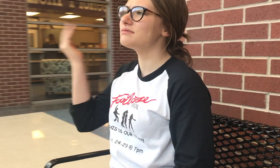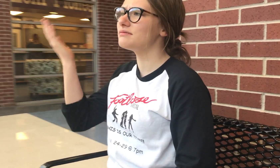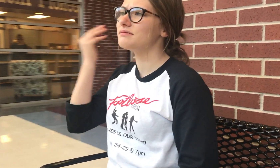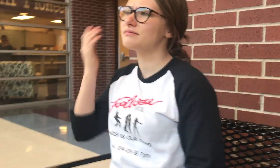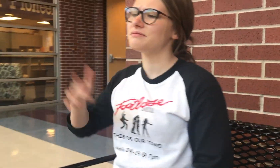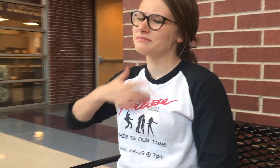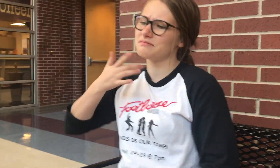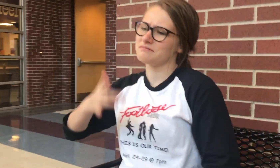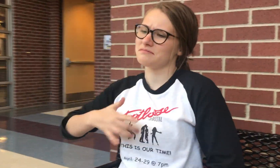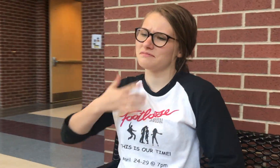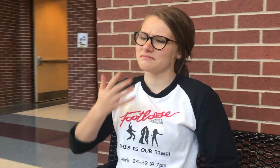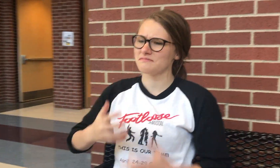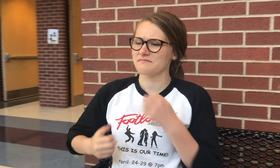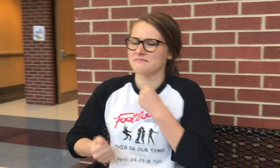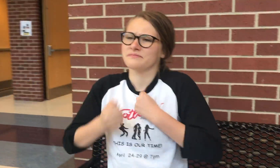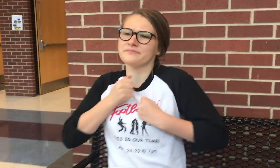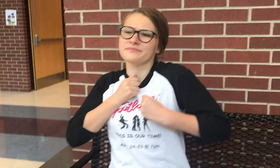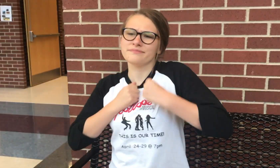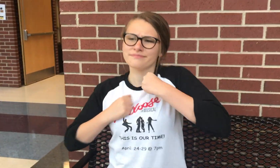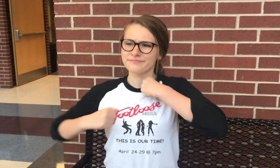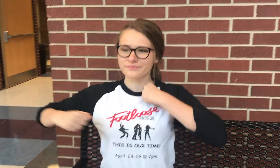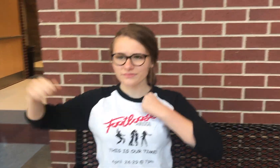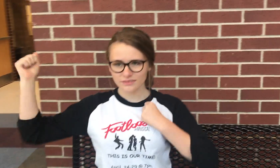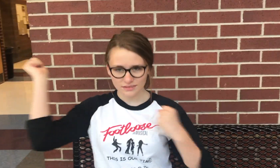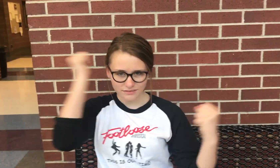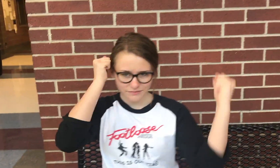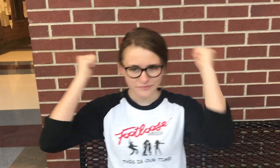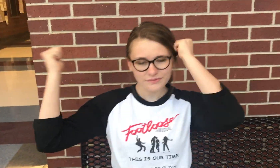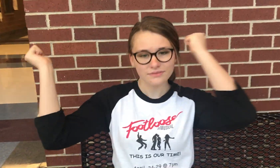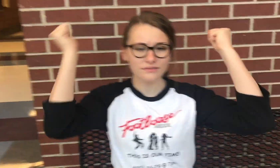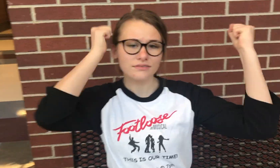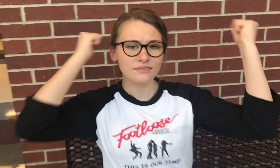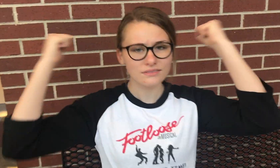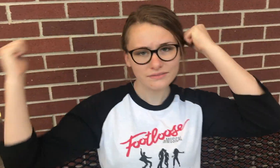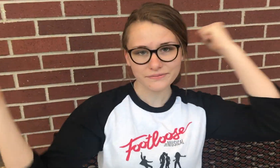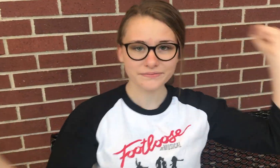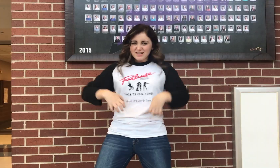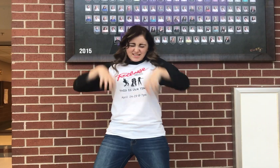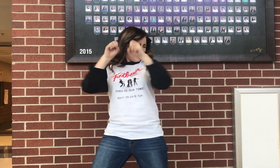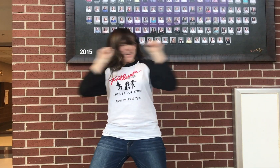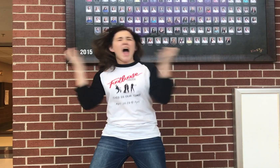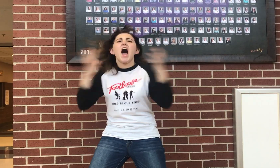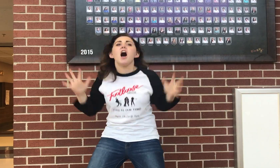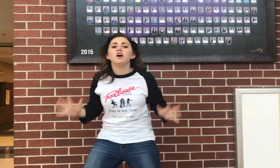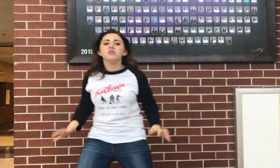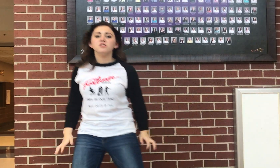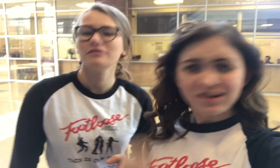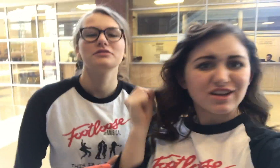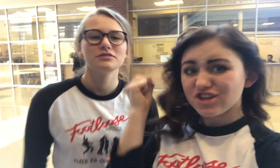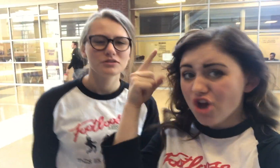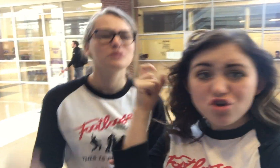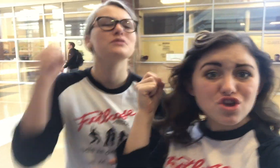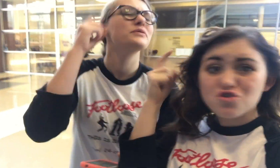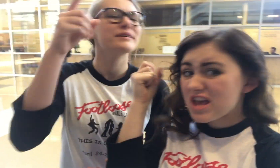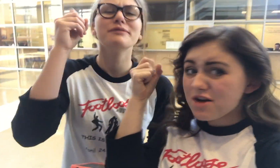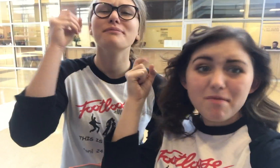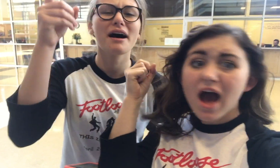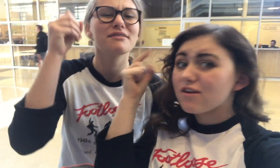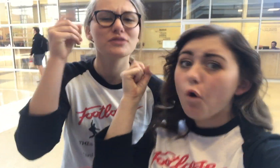didn't say Wrecking balls inside my brain I will scream over loud tonight Can you hear my